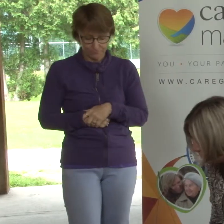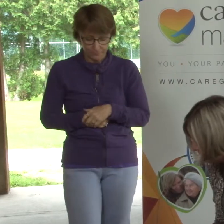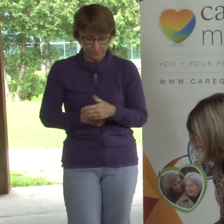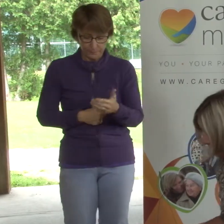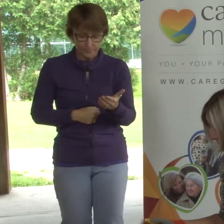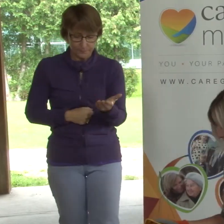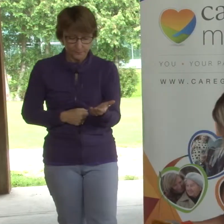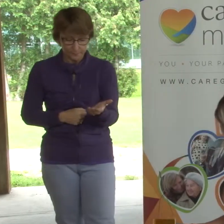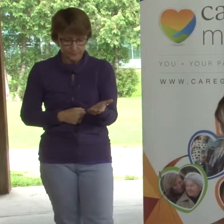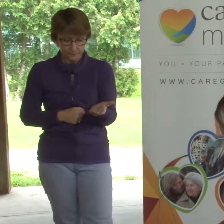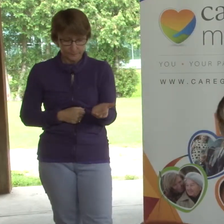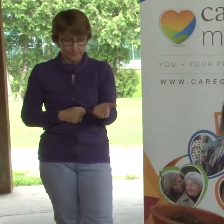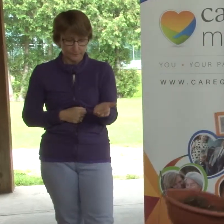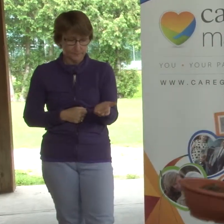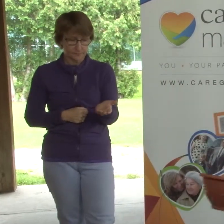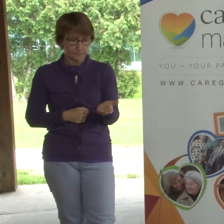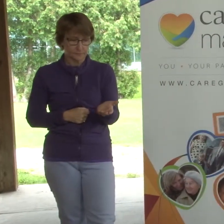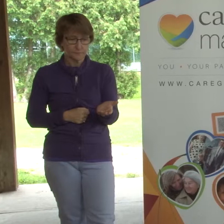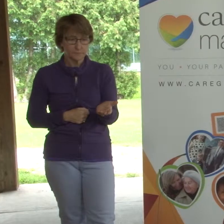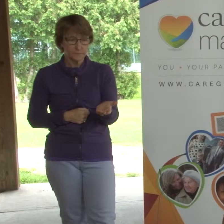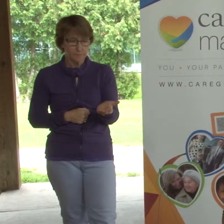we could move up a size